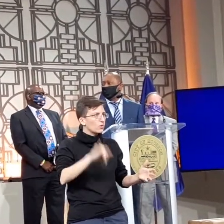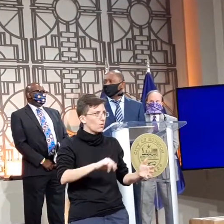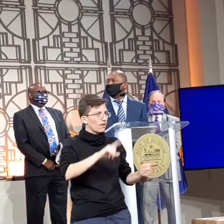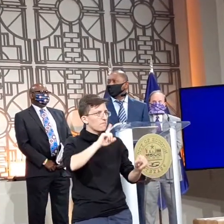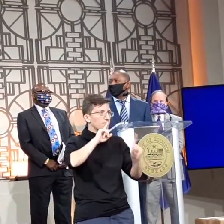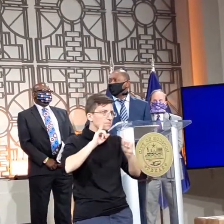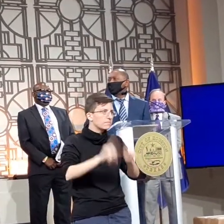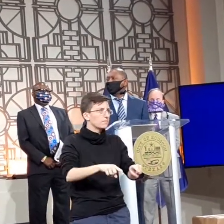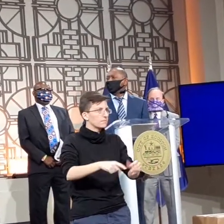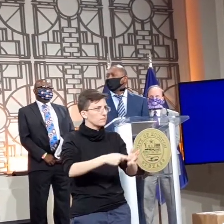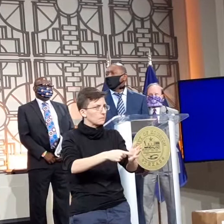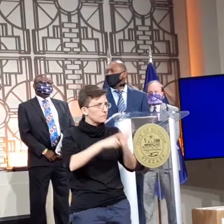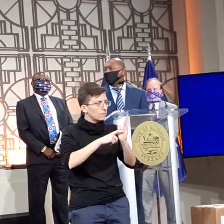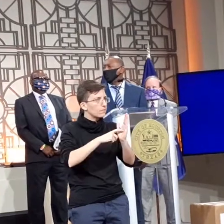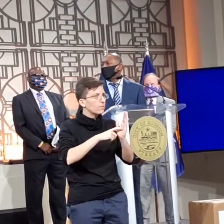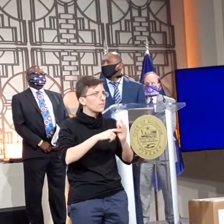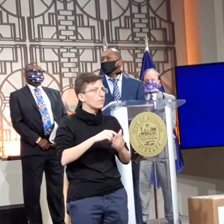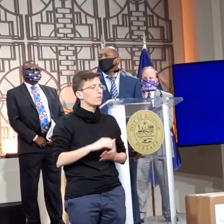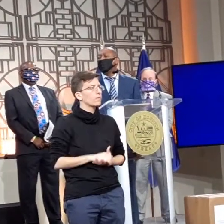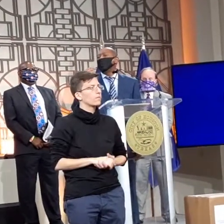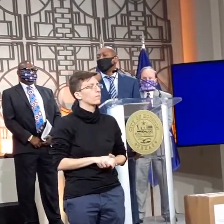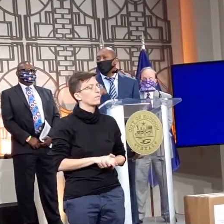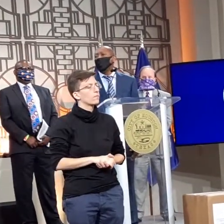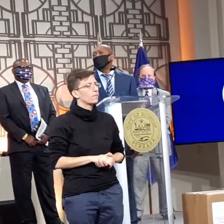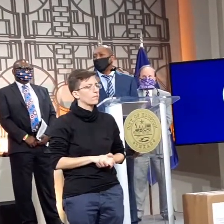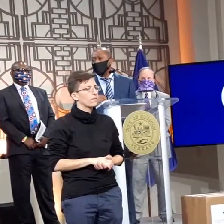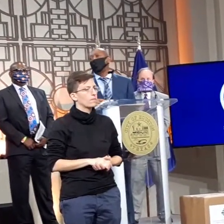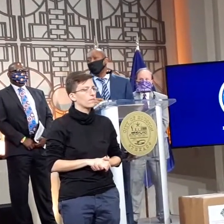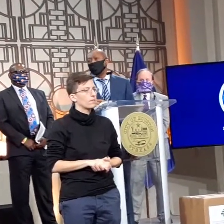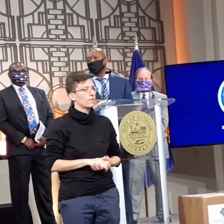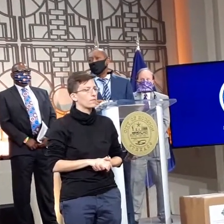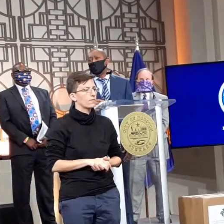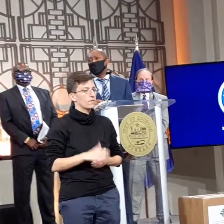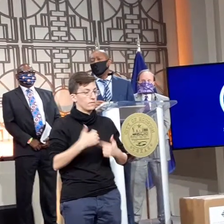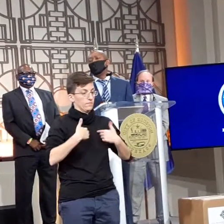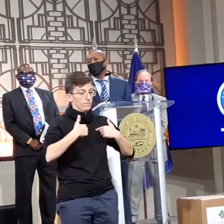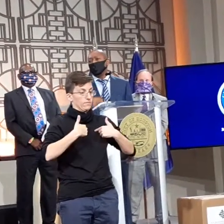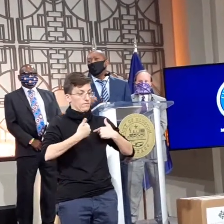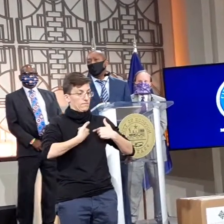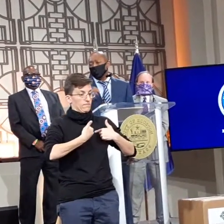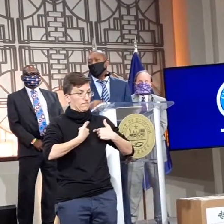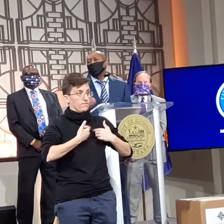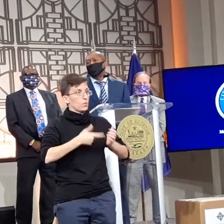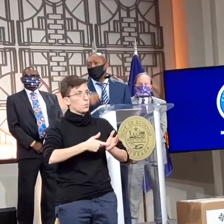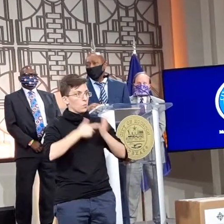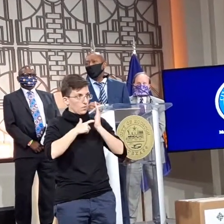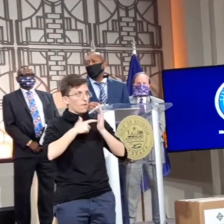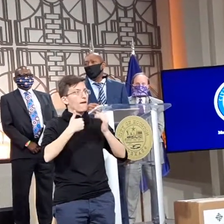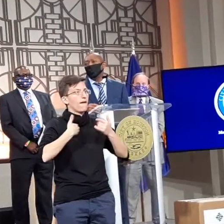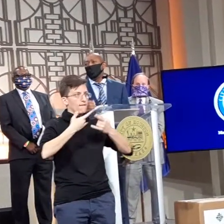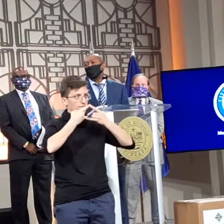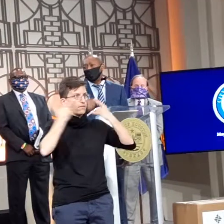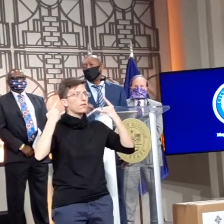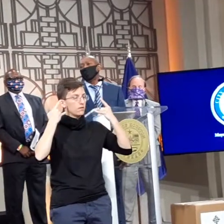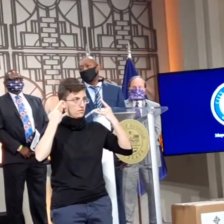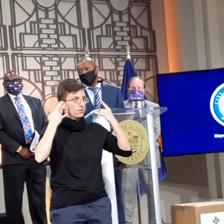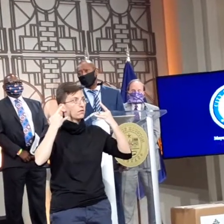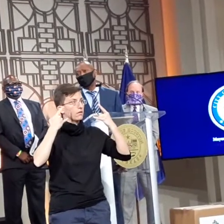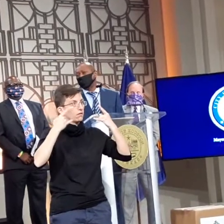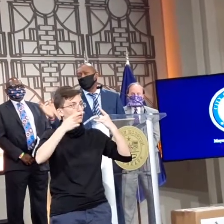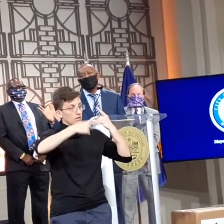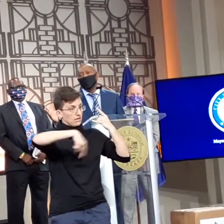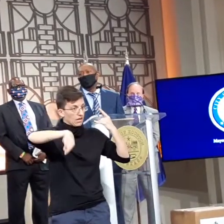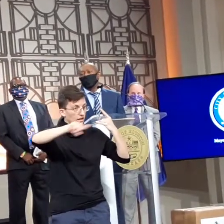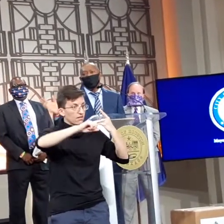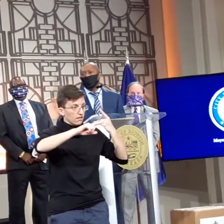It's just knowing that I am required to have one. And knowing that they were required to have one, they were coming to get